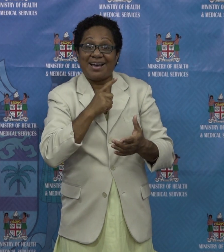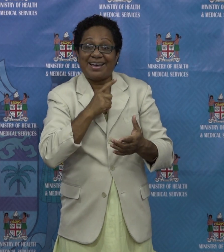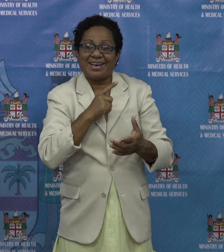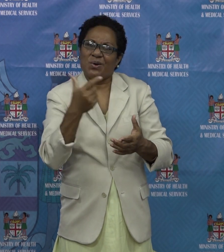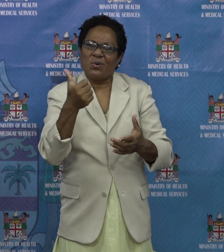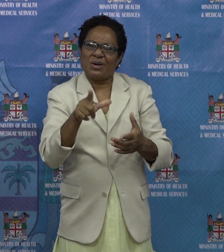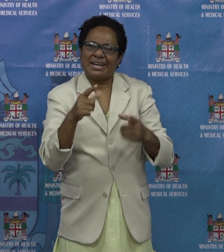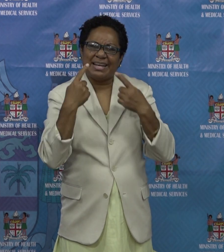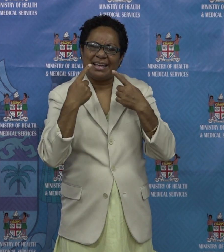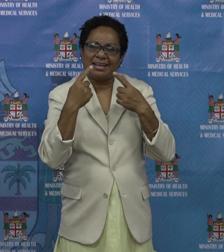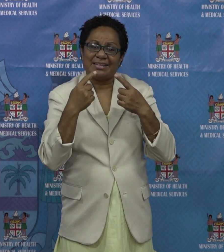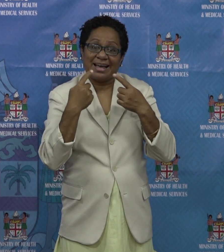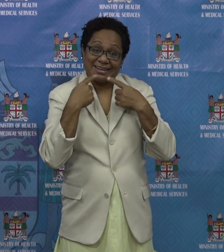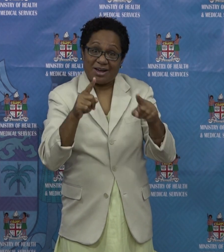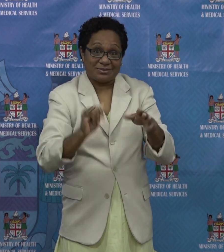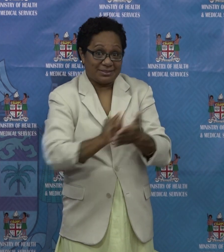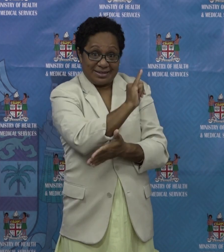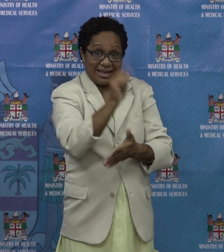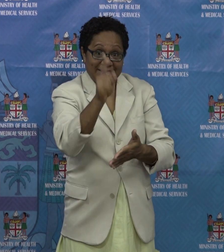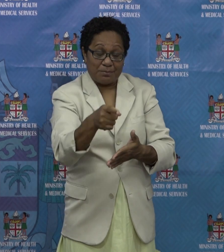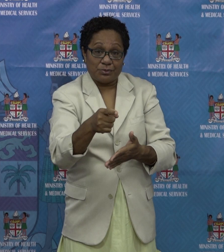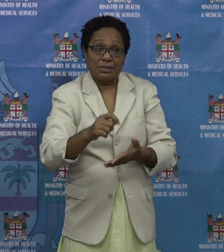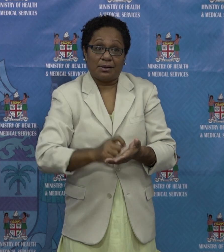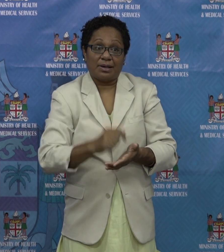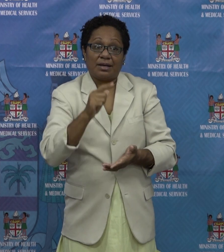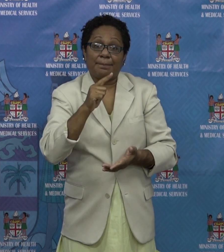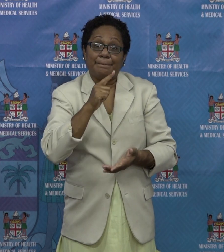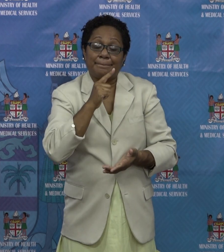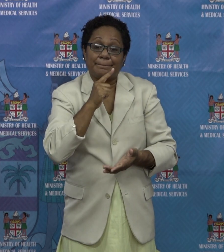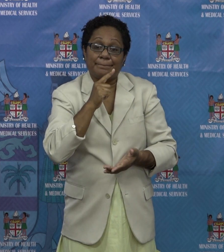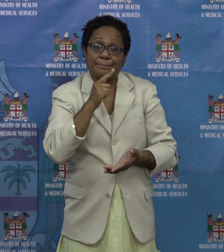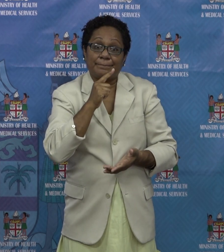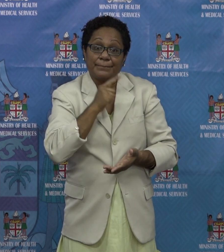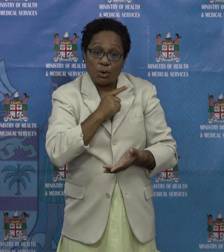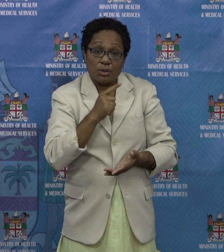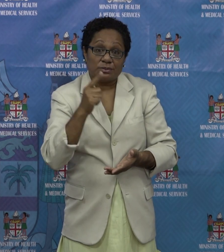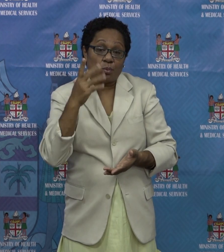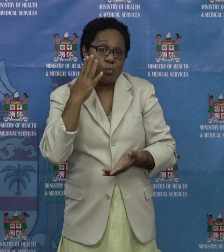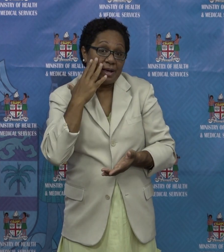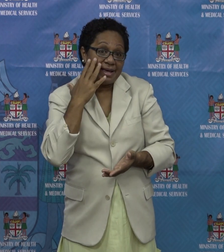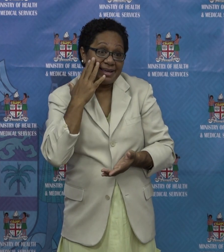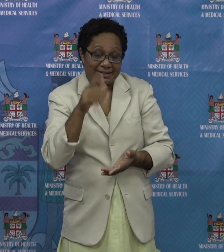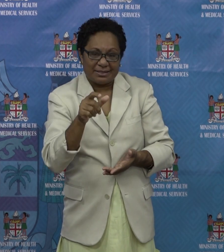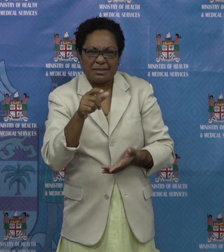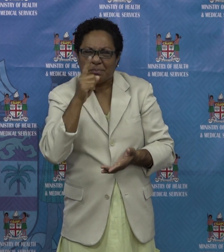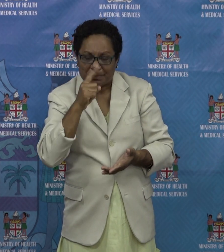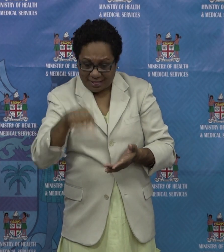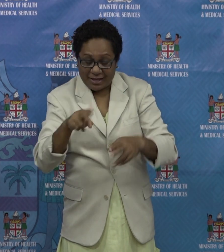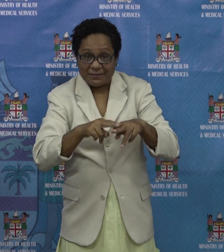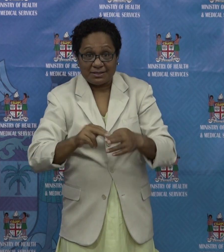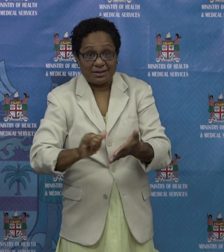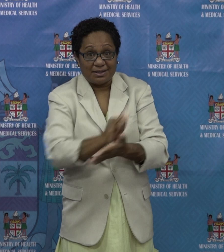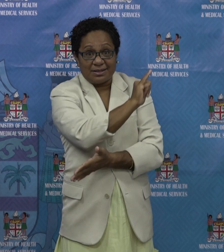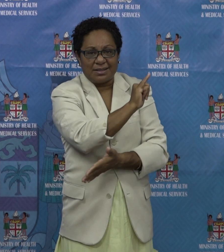restricted travel going out was really because when anybody goes out of the country, they use